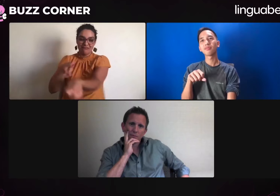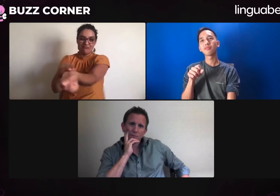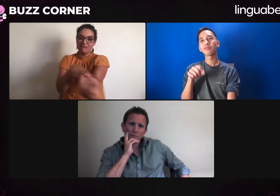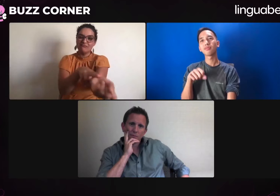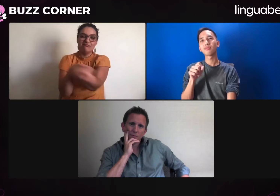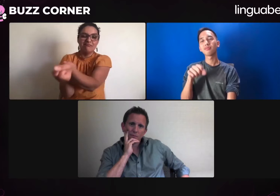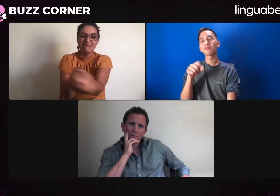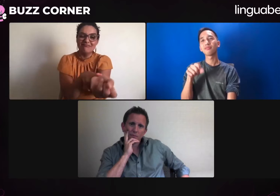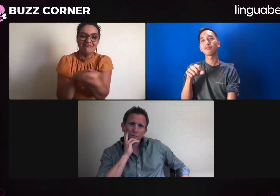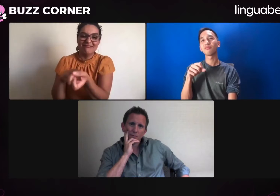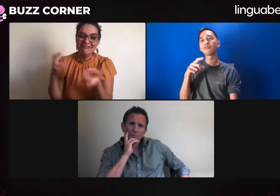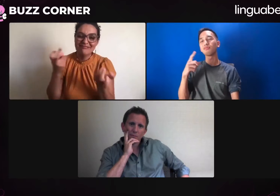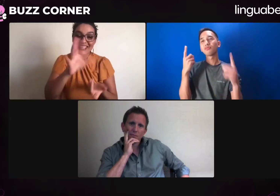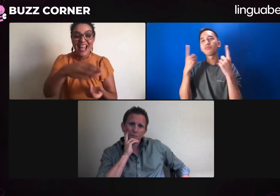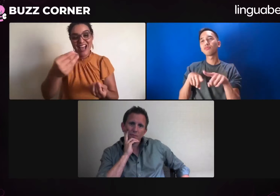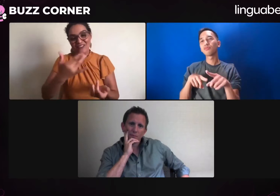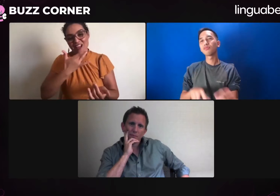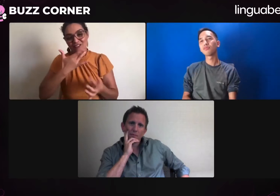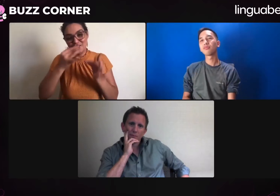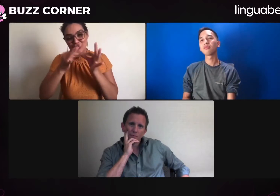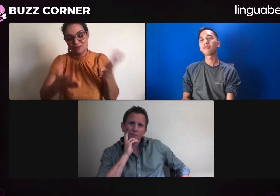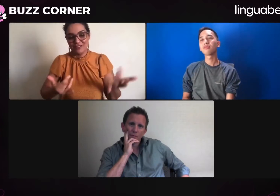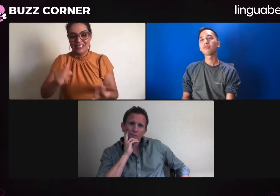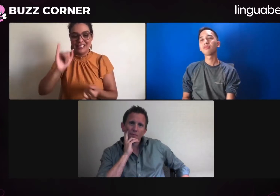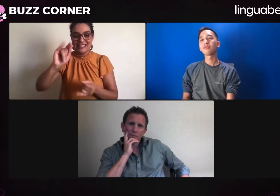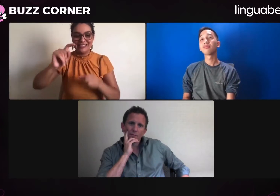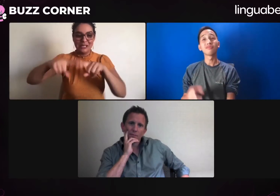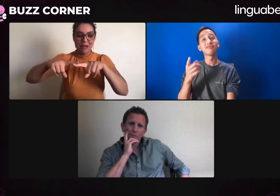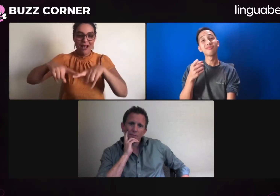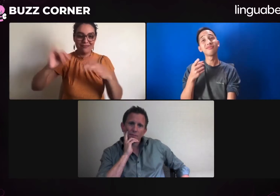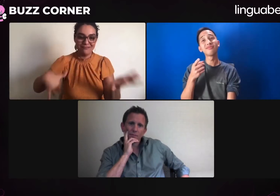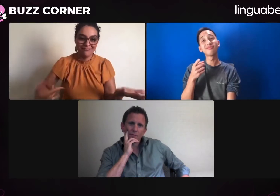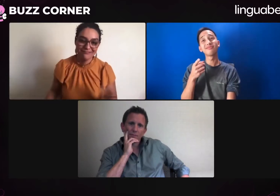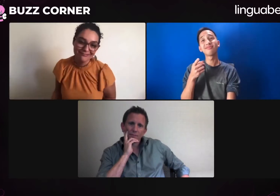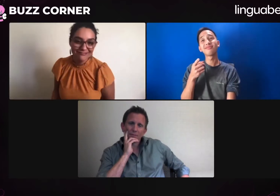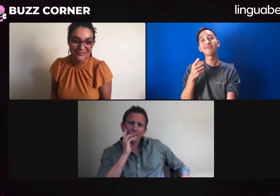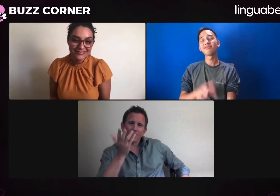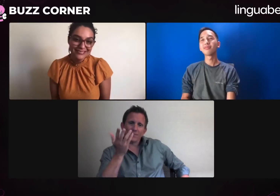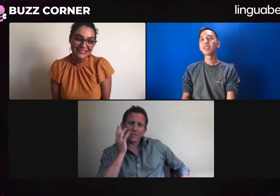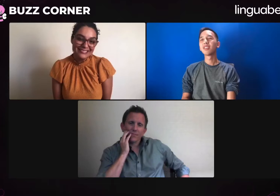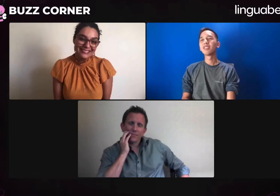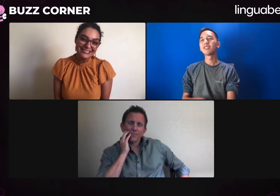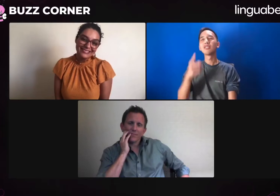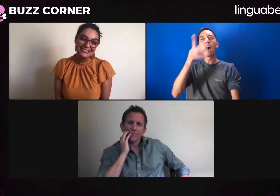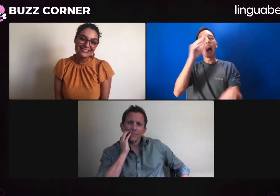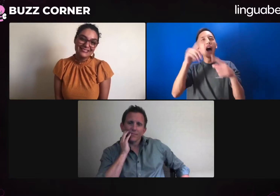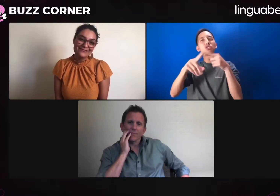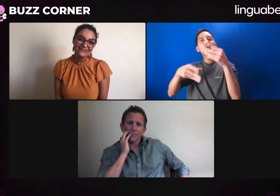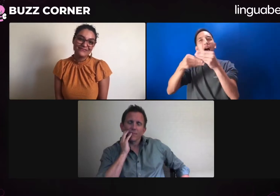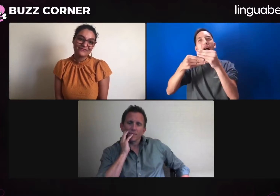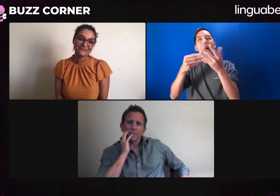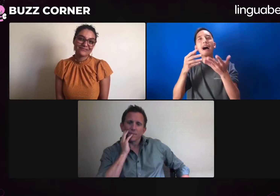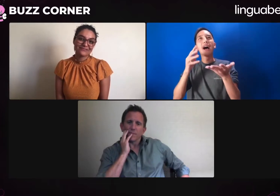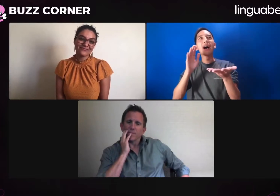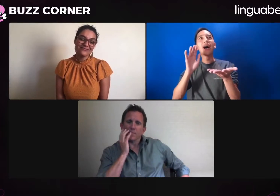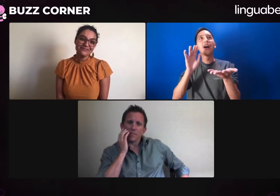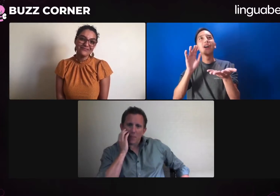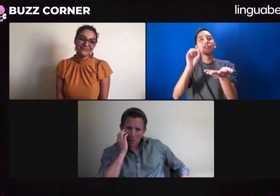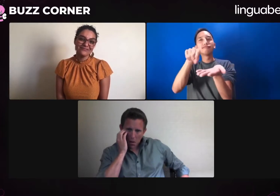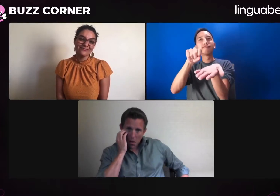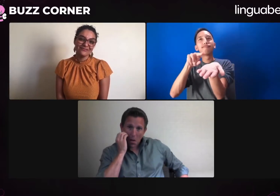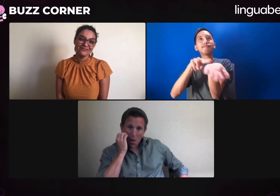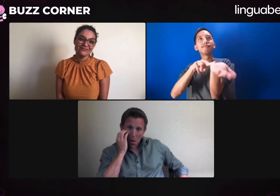ourselves too. So that helps us to find the best answer, you know? And then of course the favorite comment is, it always